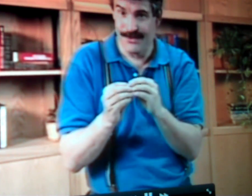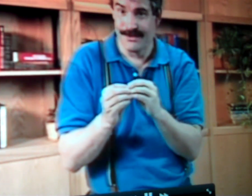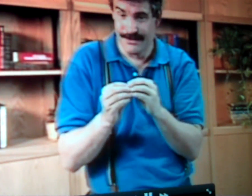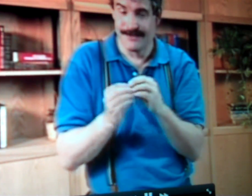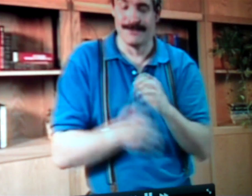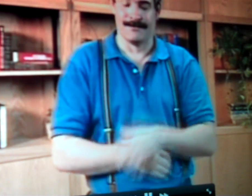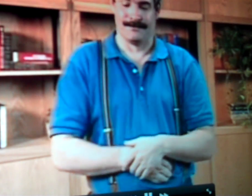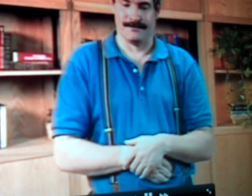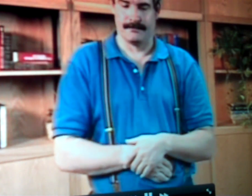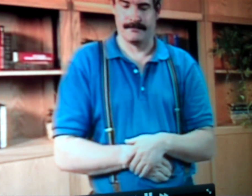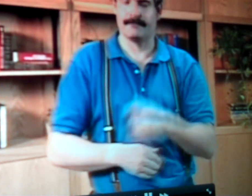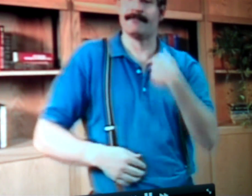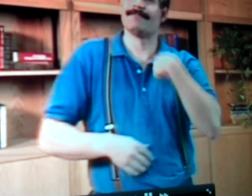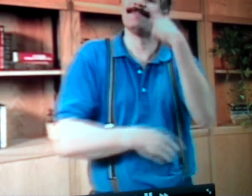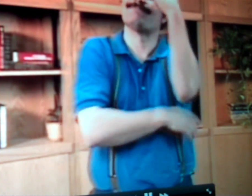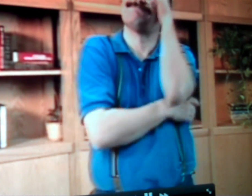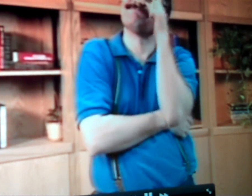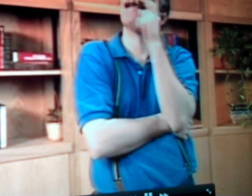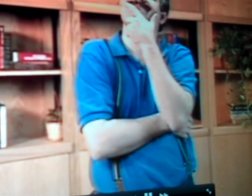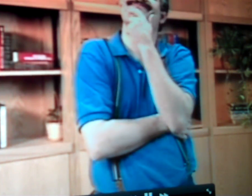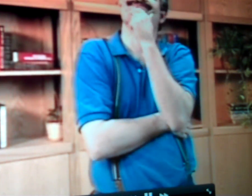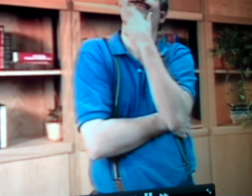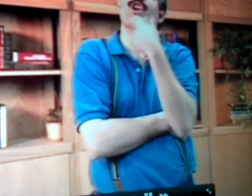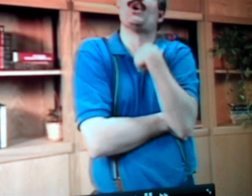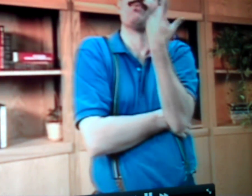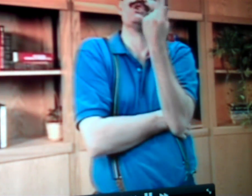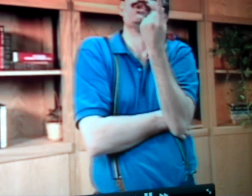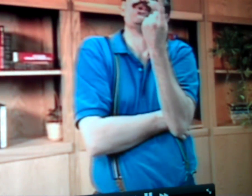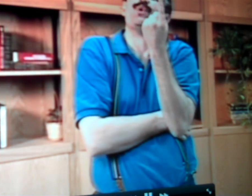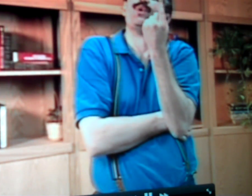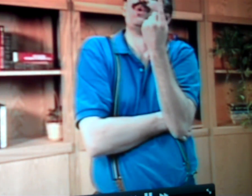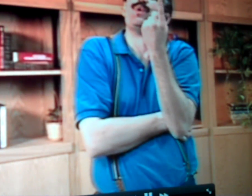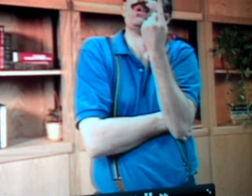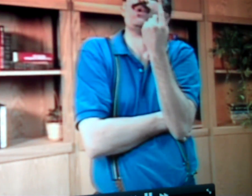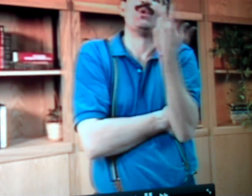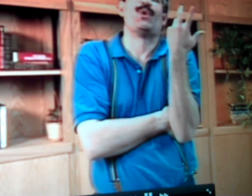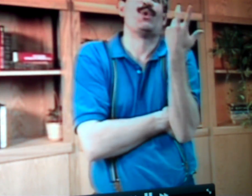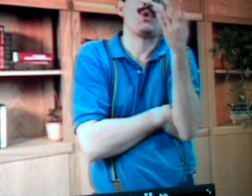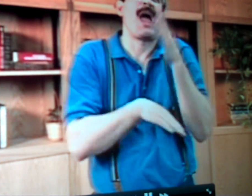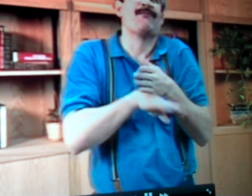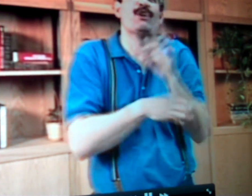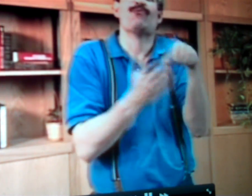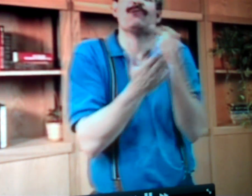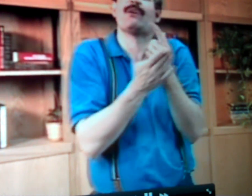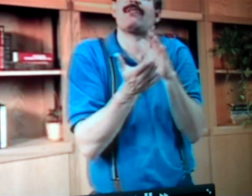After I graduated, I realized I was living in a community where there was no deaf culture. I was out in the hearing world.